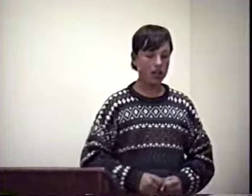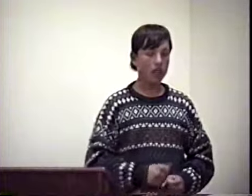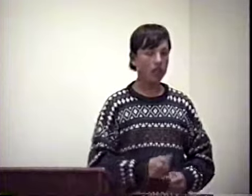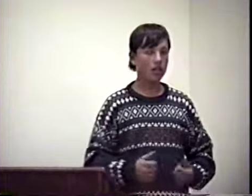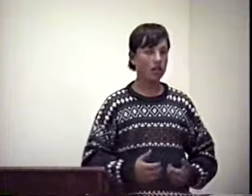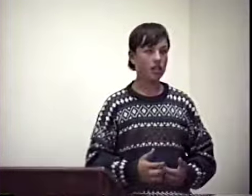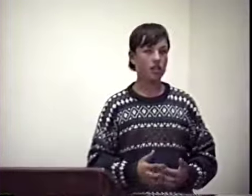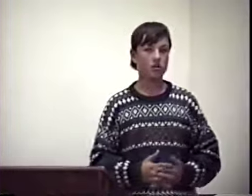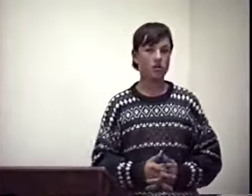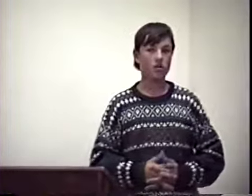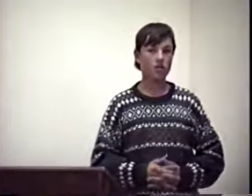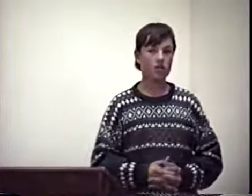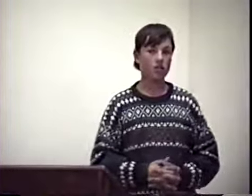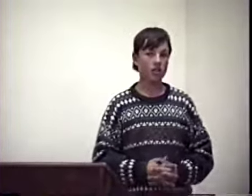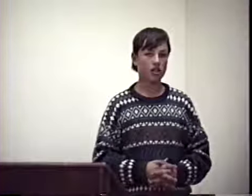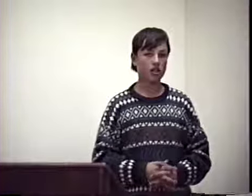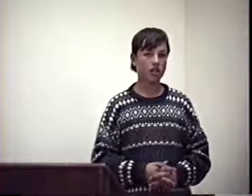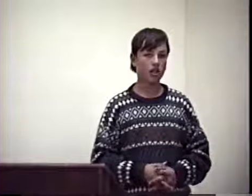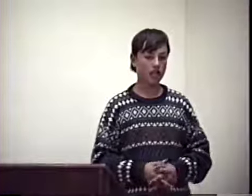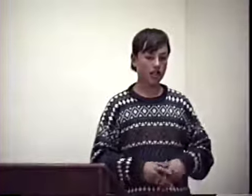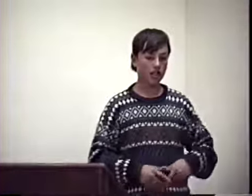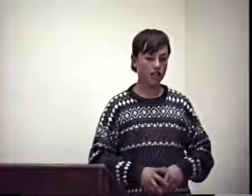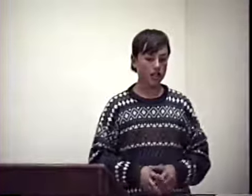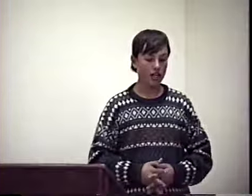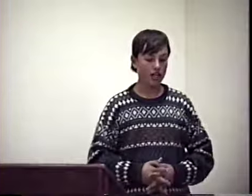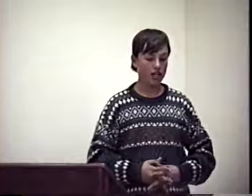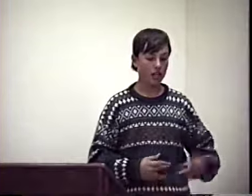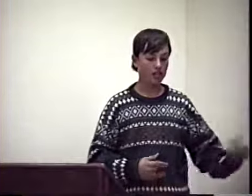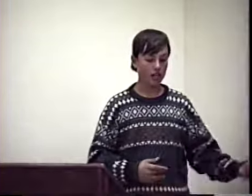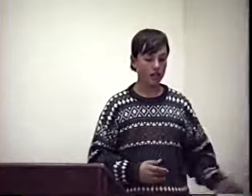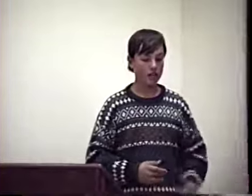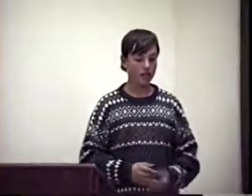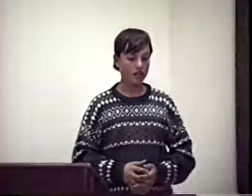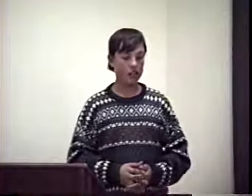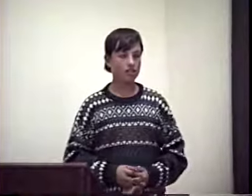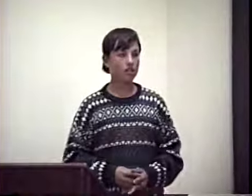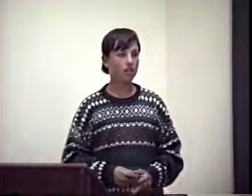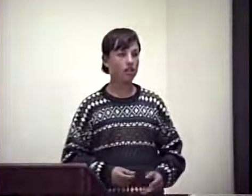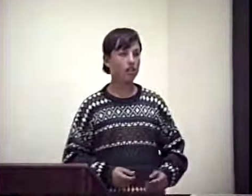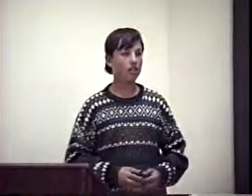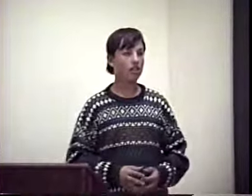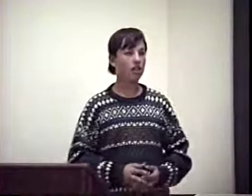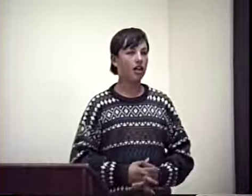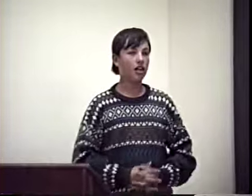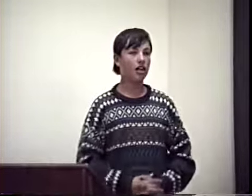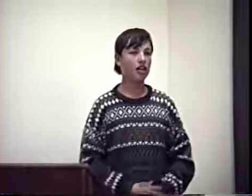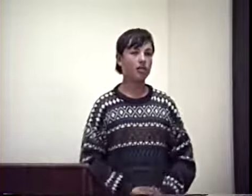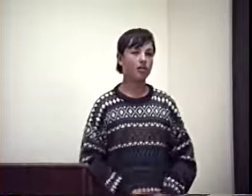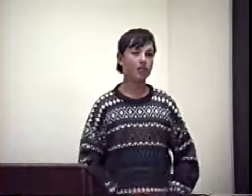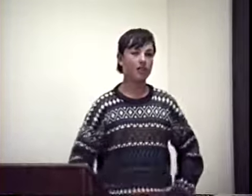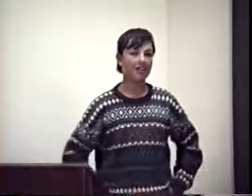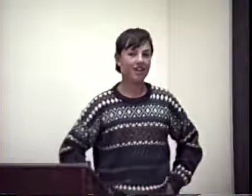now we can talk at school. And they've taught other friends. And it kind of makes me feel good